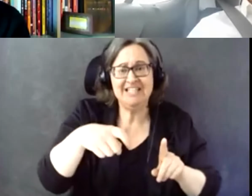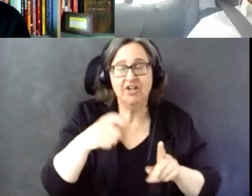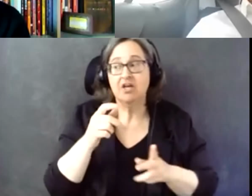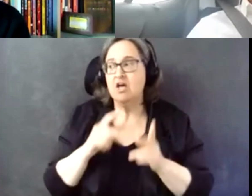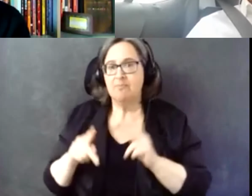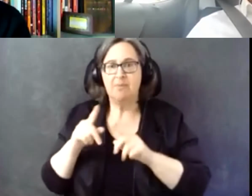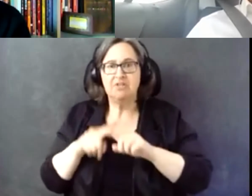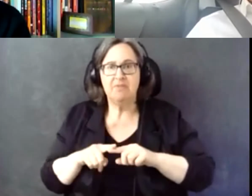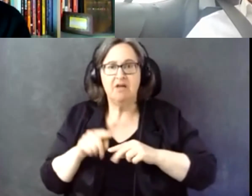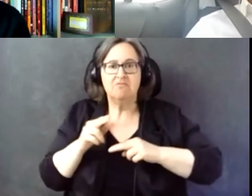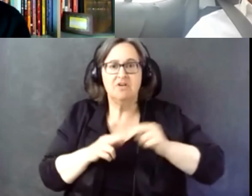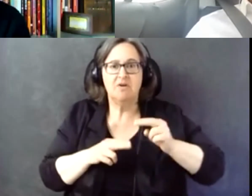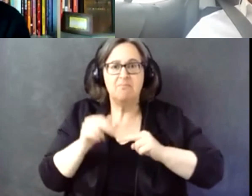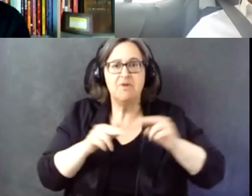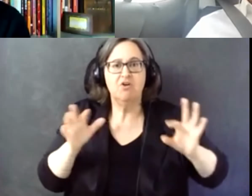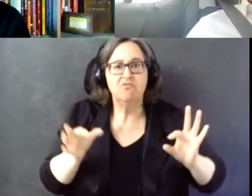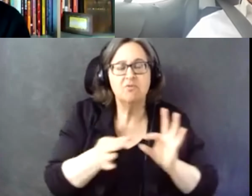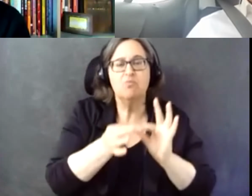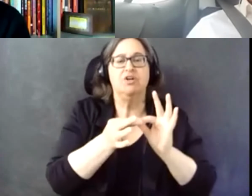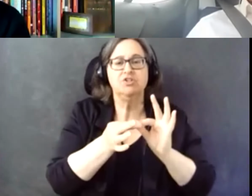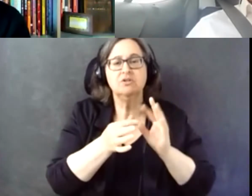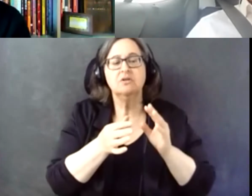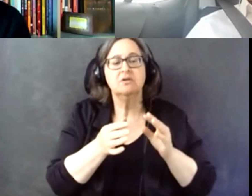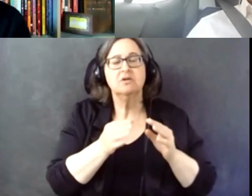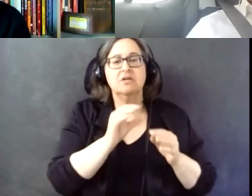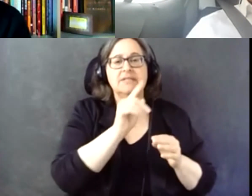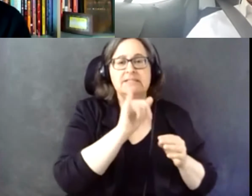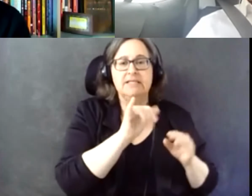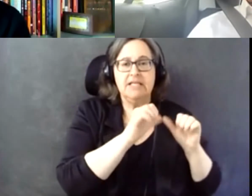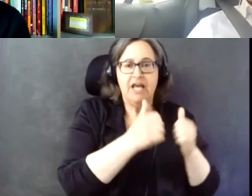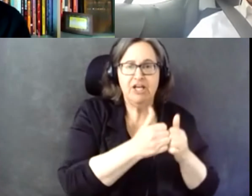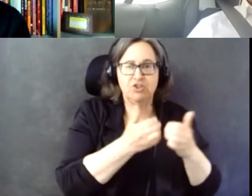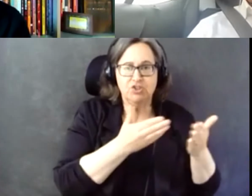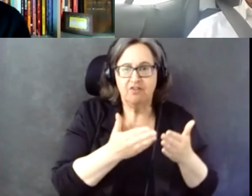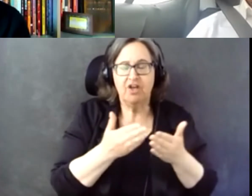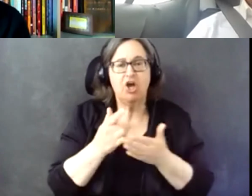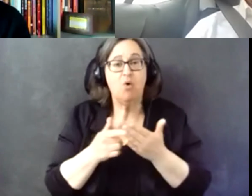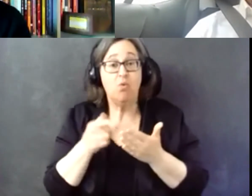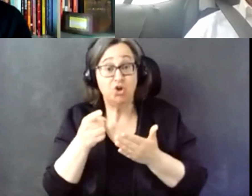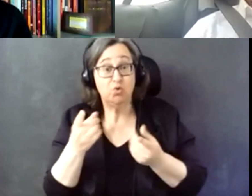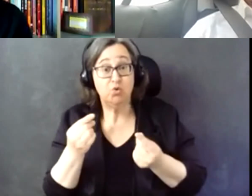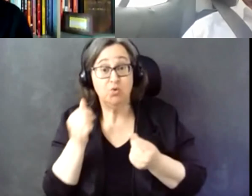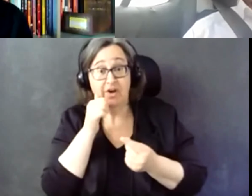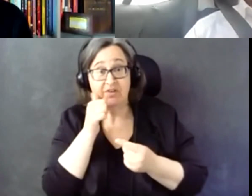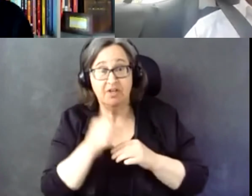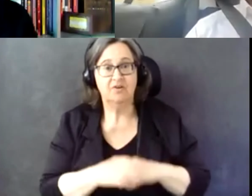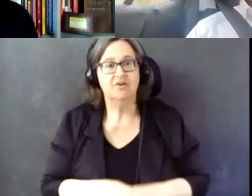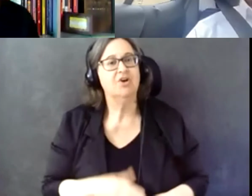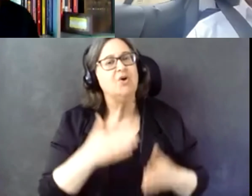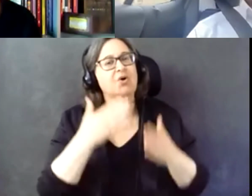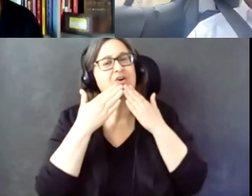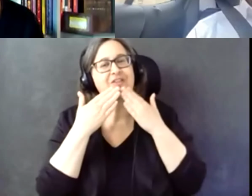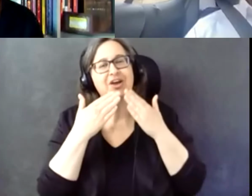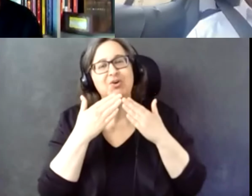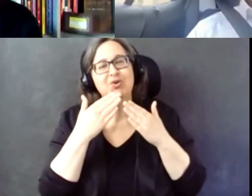build the bridge and fill the gap from city agencies and services and what you do every day well thank you